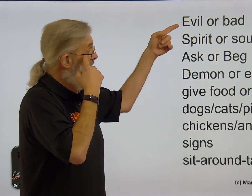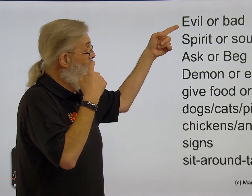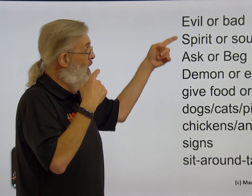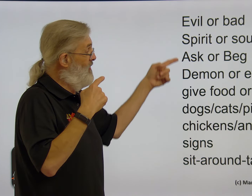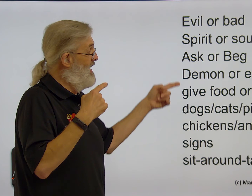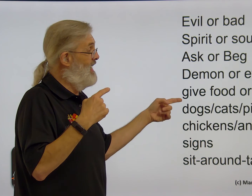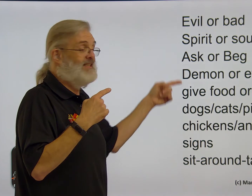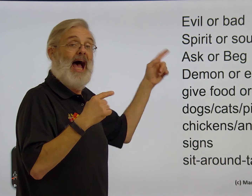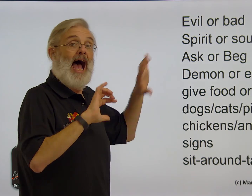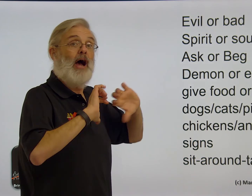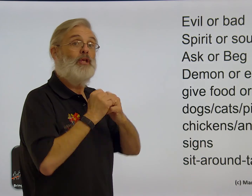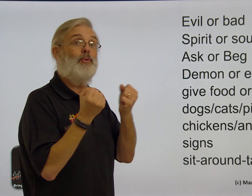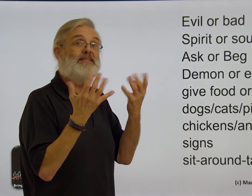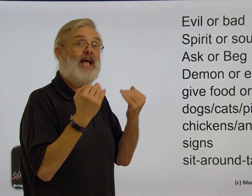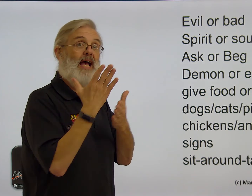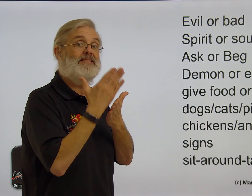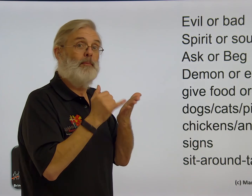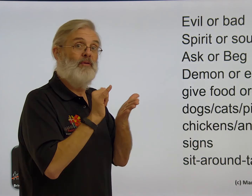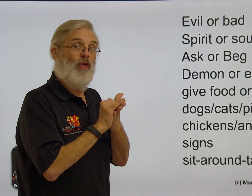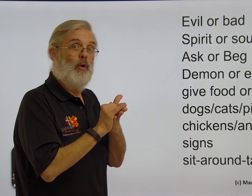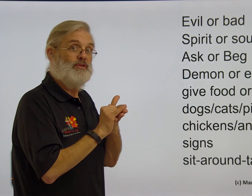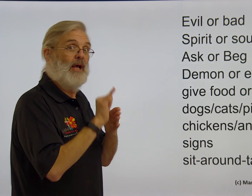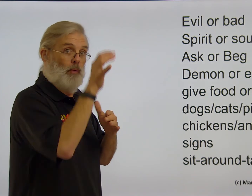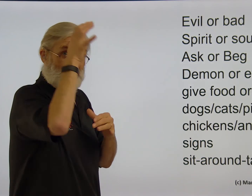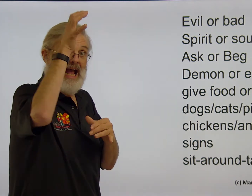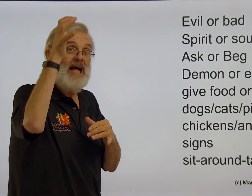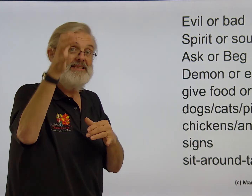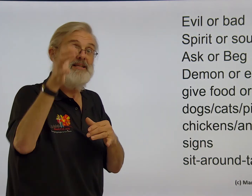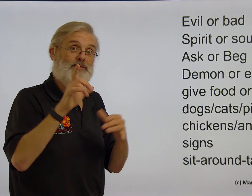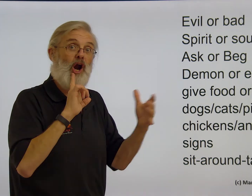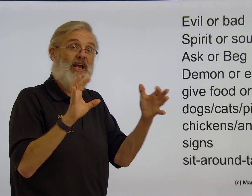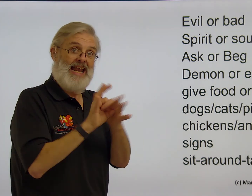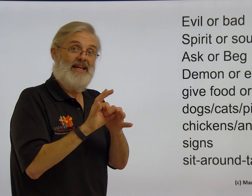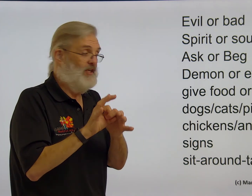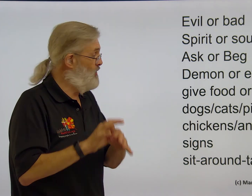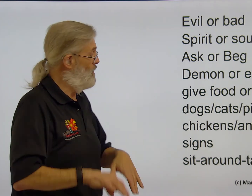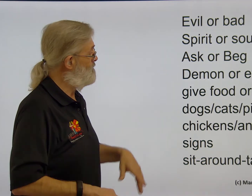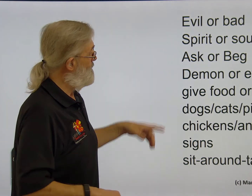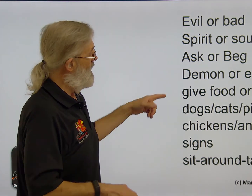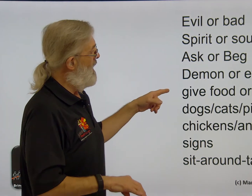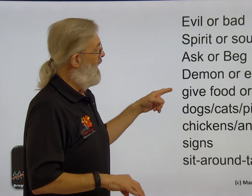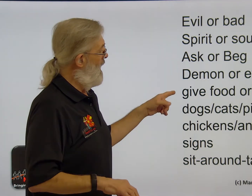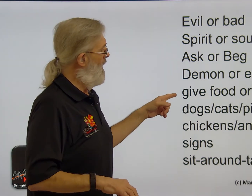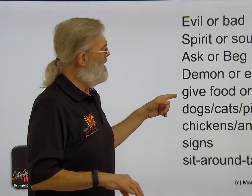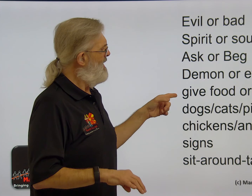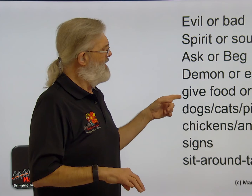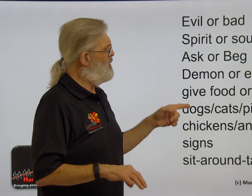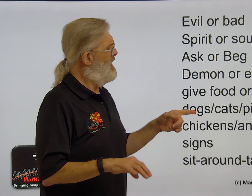about this how you would sign some of those and what the concepts are connected to this one here